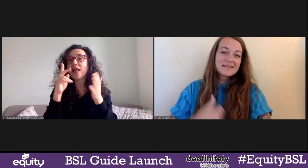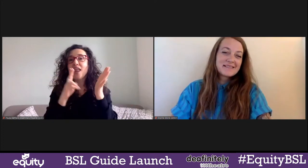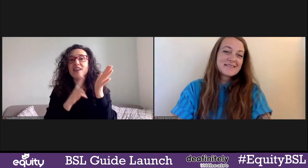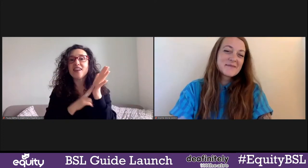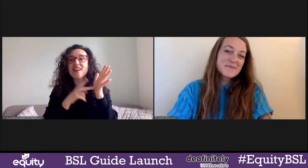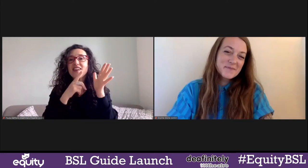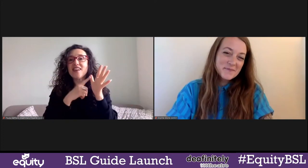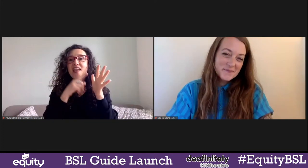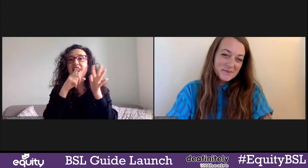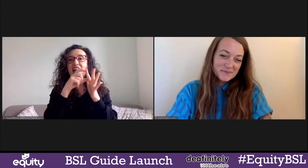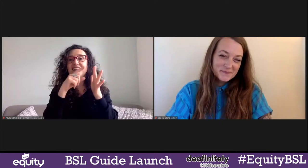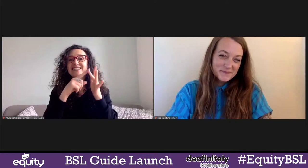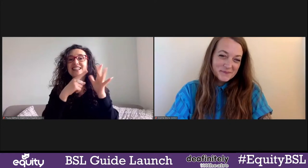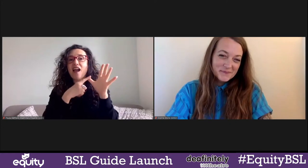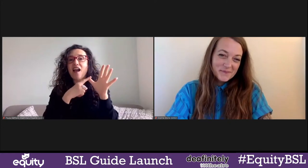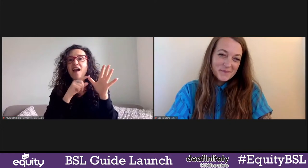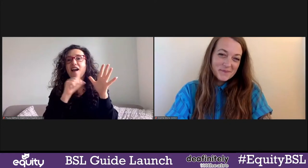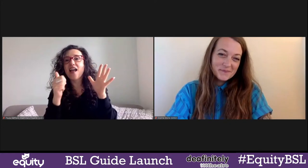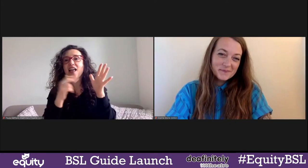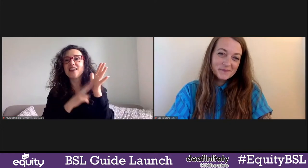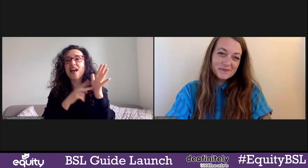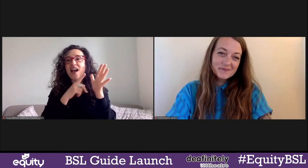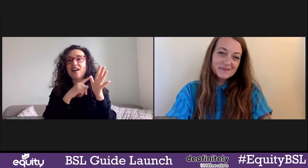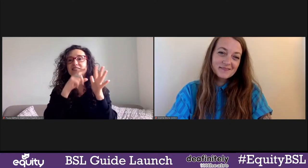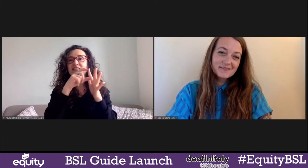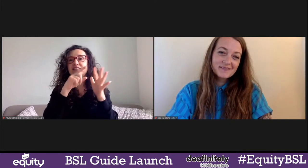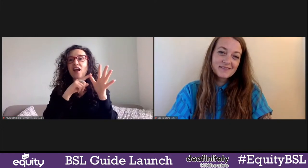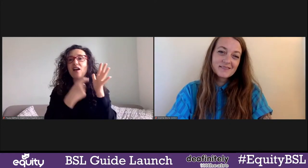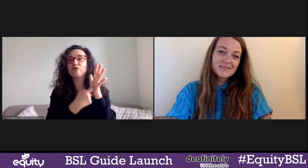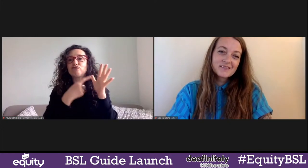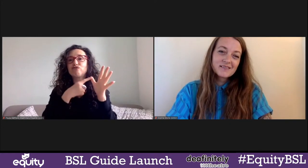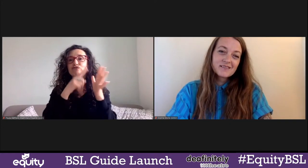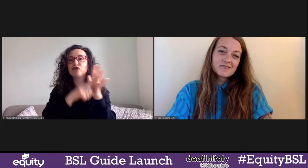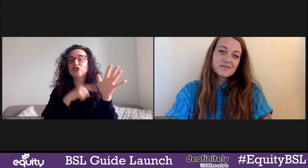I'd now like to welcome Nadia Nadaraja.